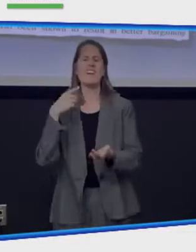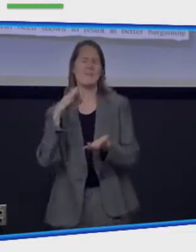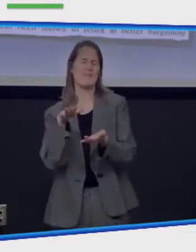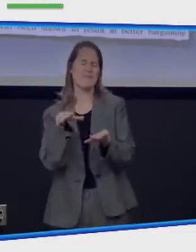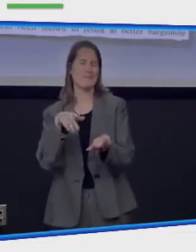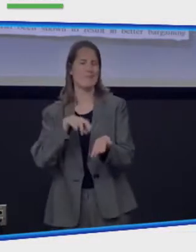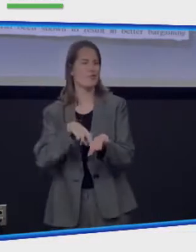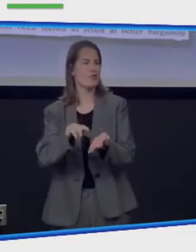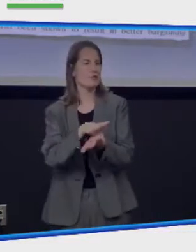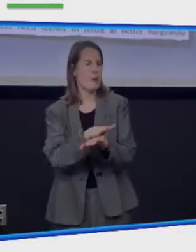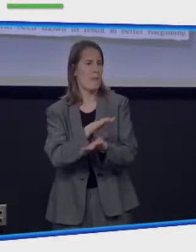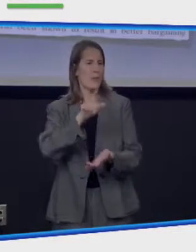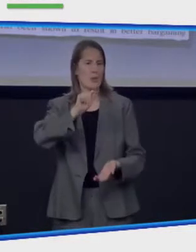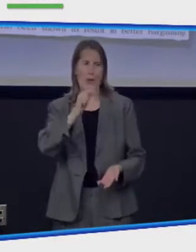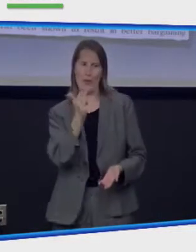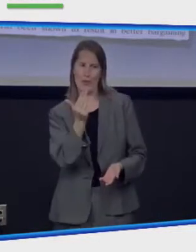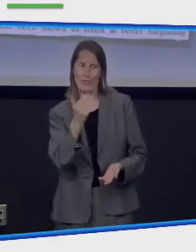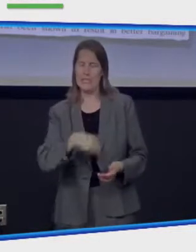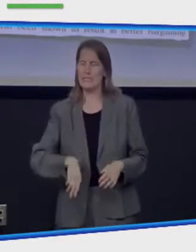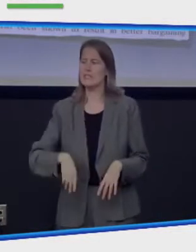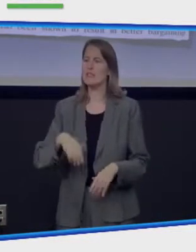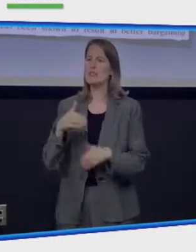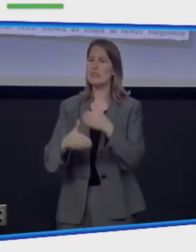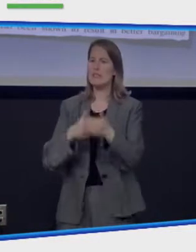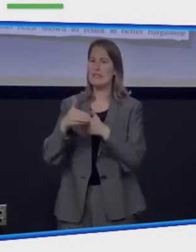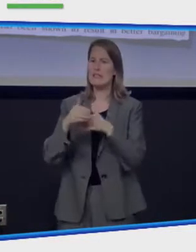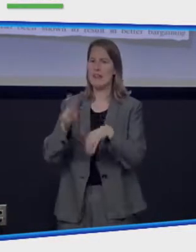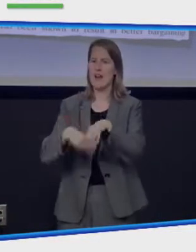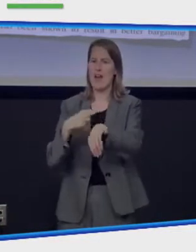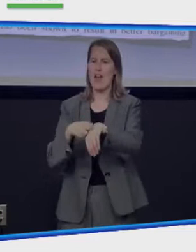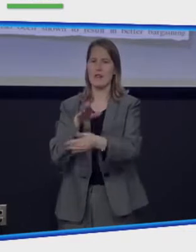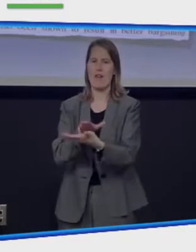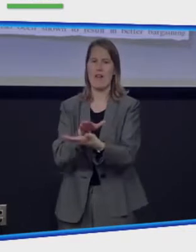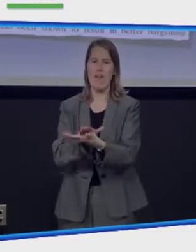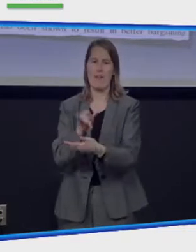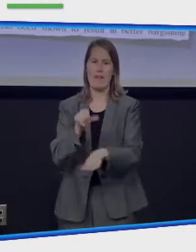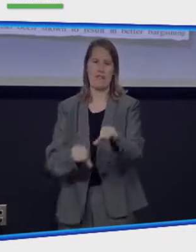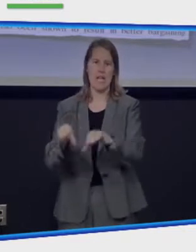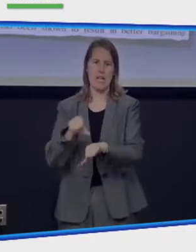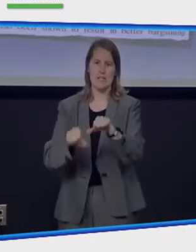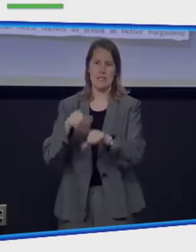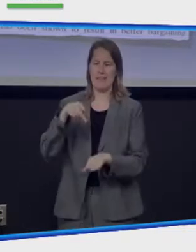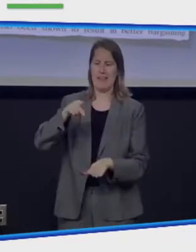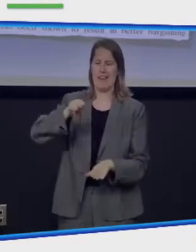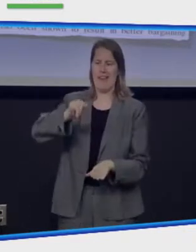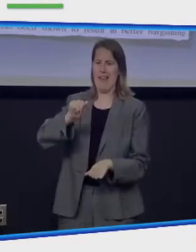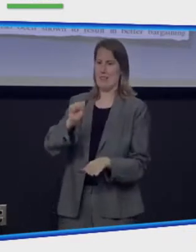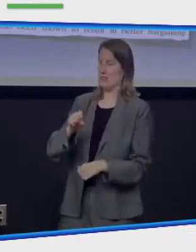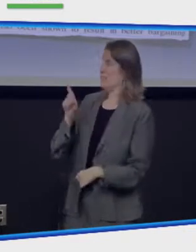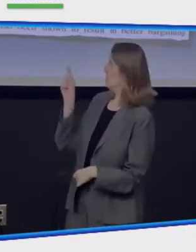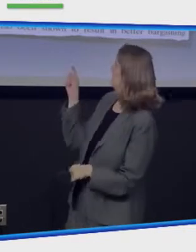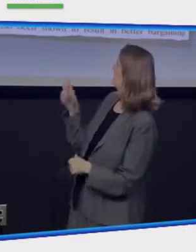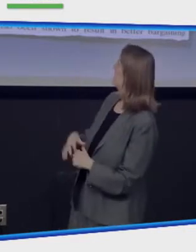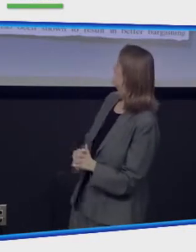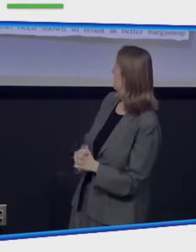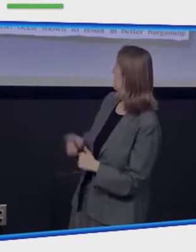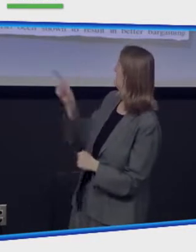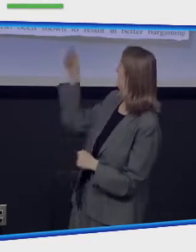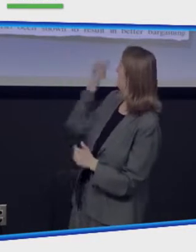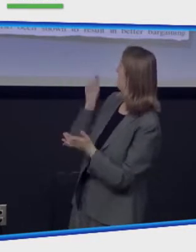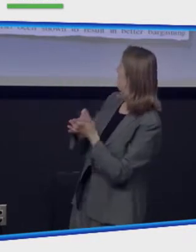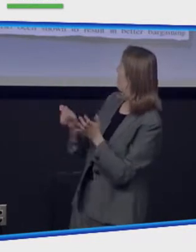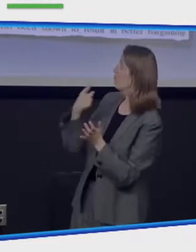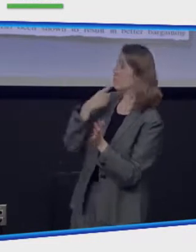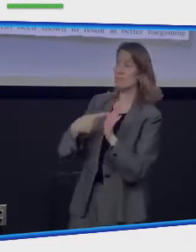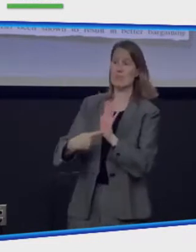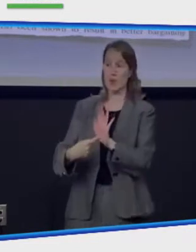in 2013 in the Proceedings of the National Academy of Sciences, where these authors were able to